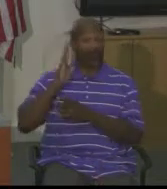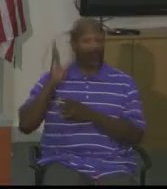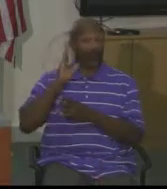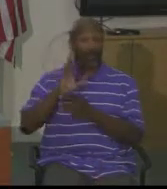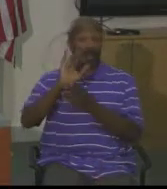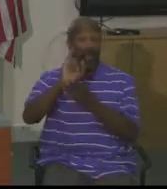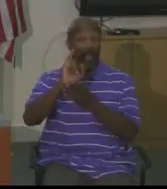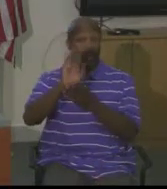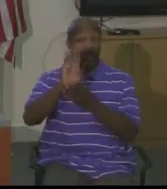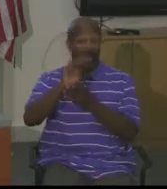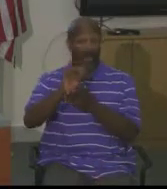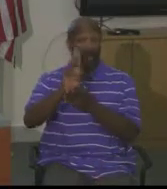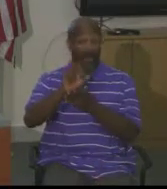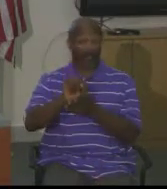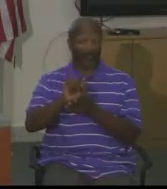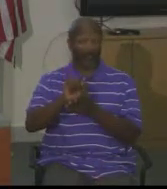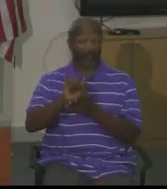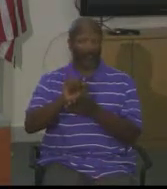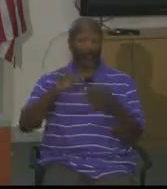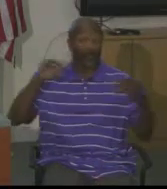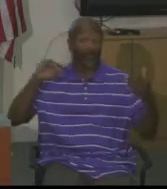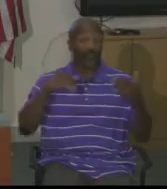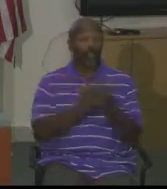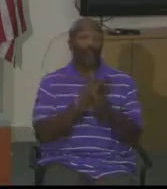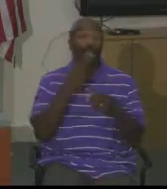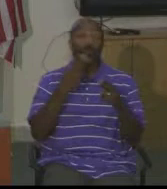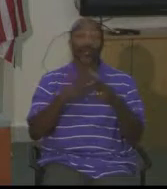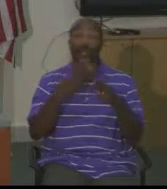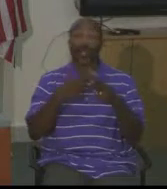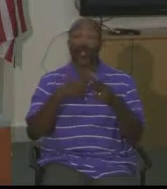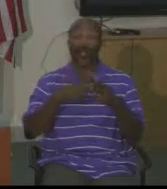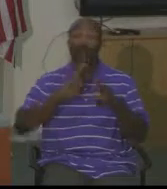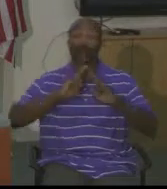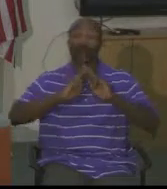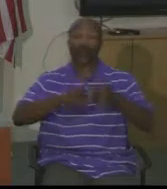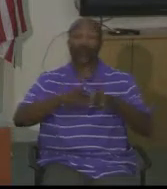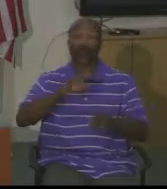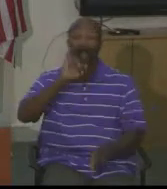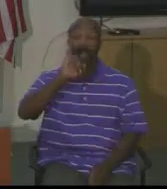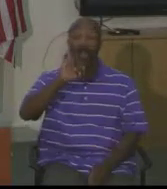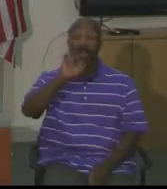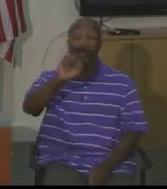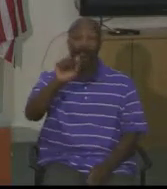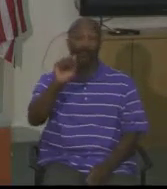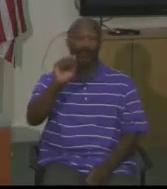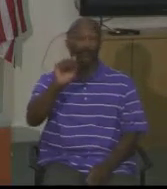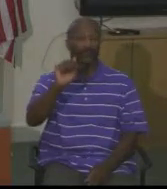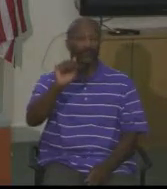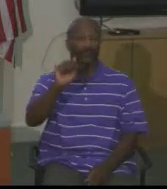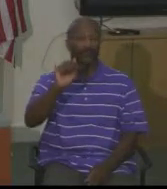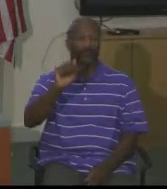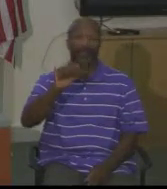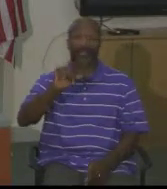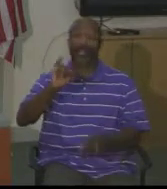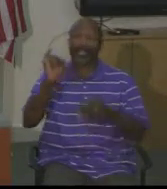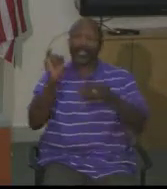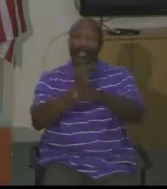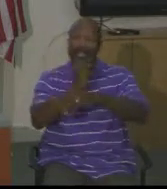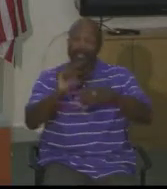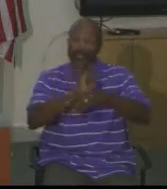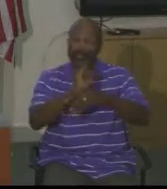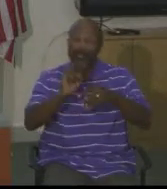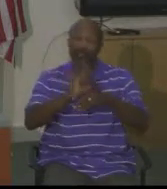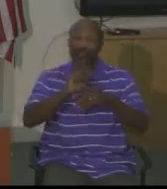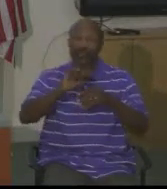by IBM has been renamed to ISA, which stands for Industrial